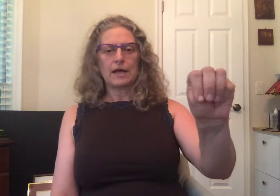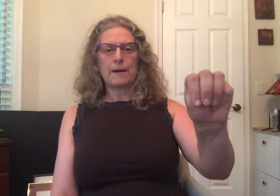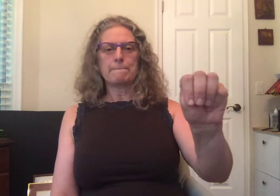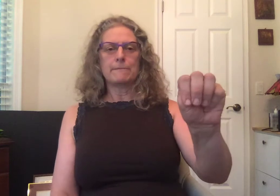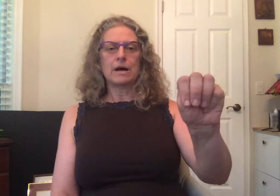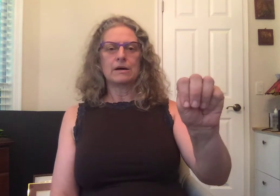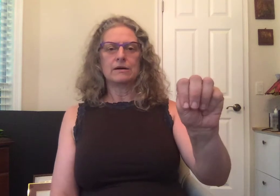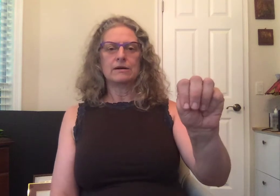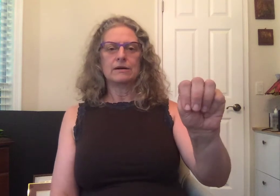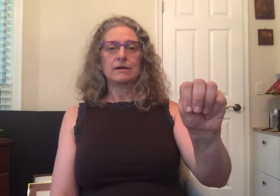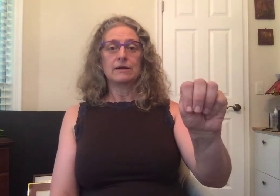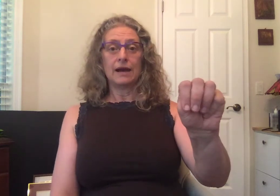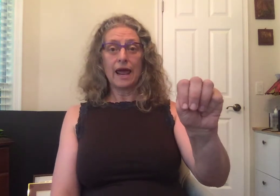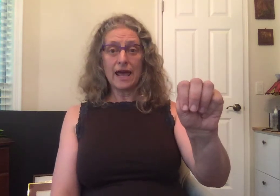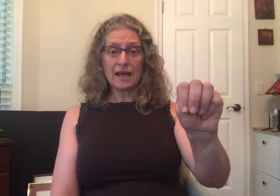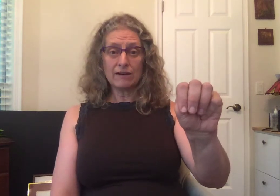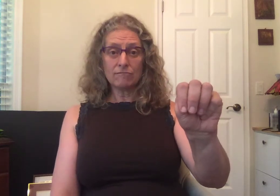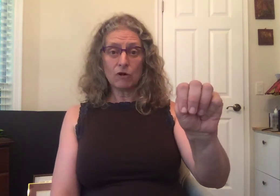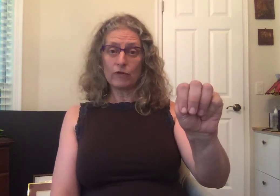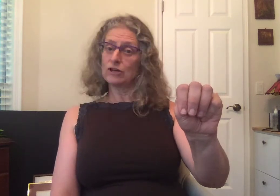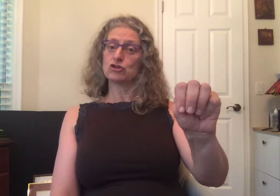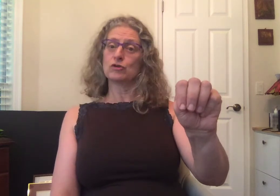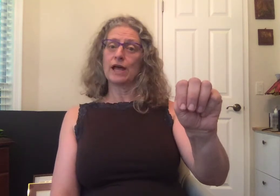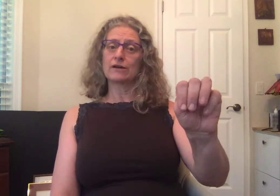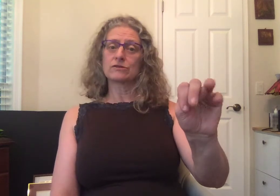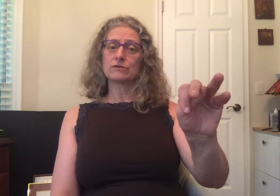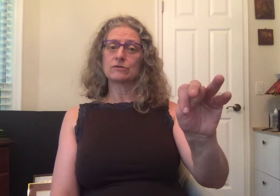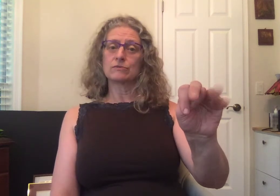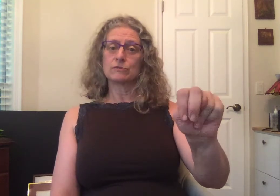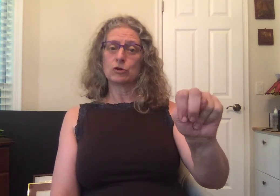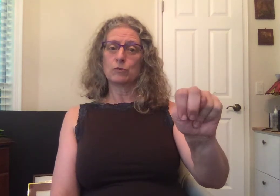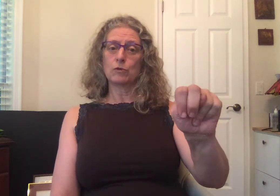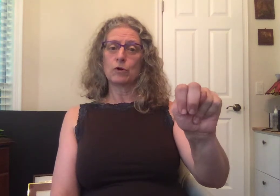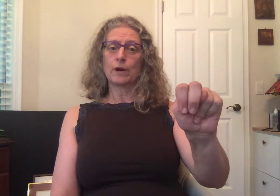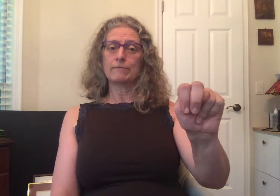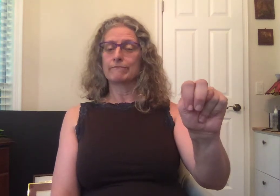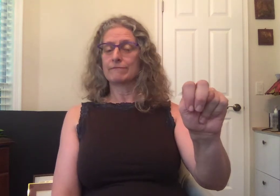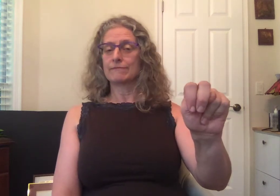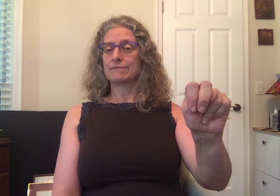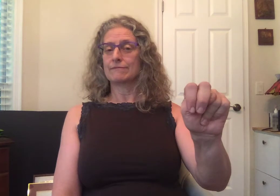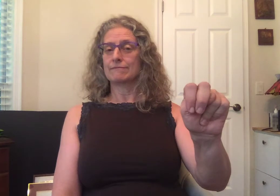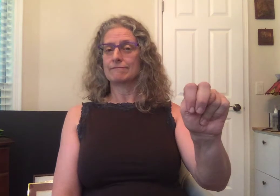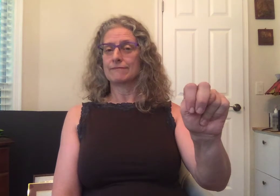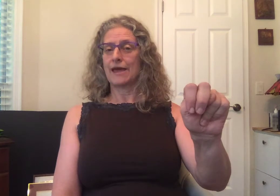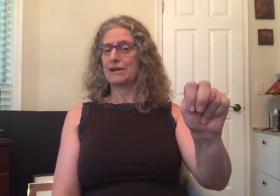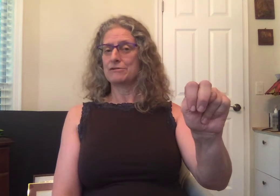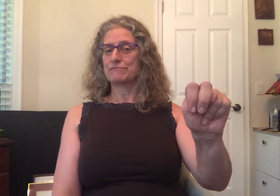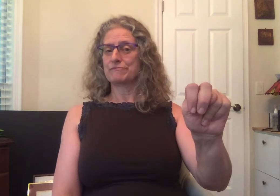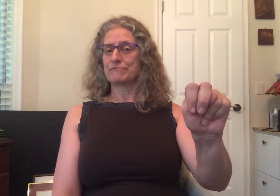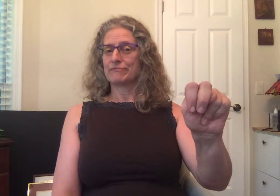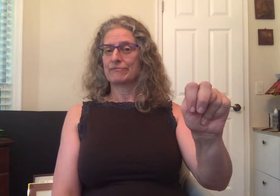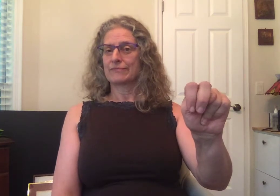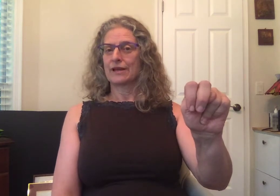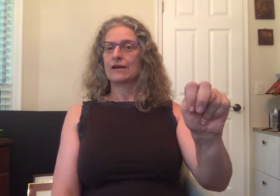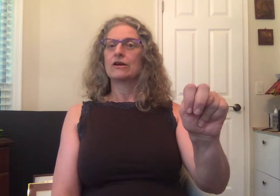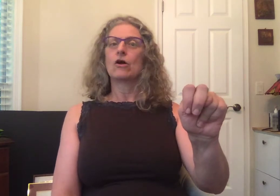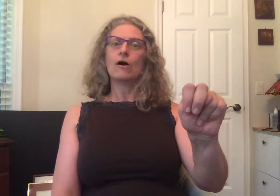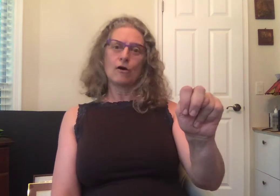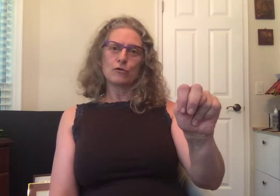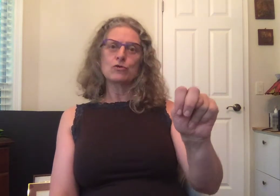M. And N only has two legs. So you put one away. N. And an O, you all